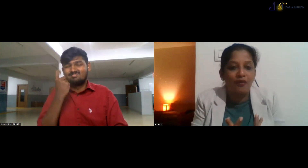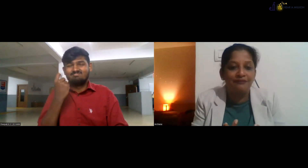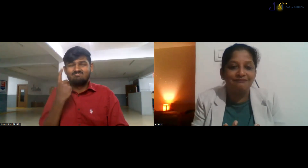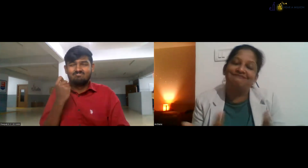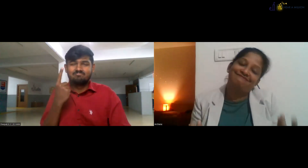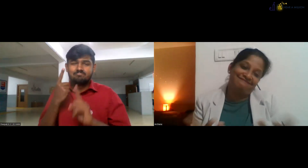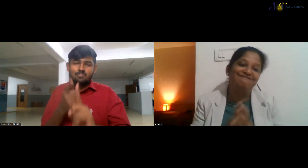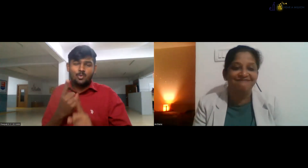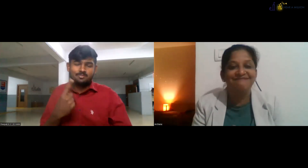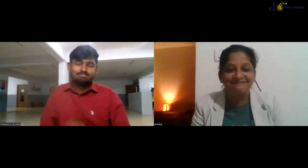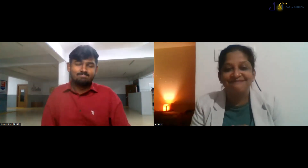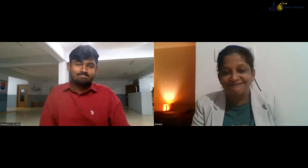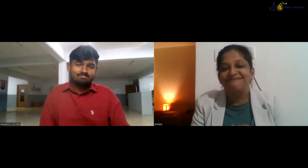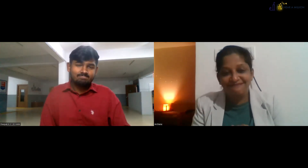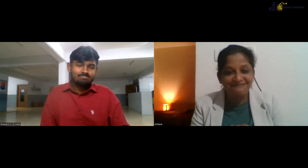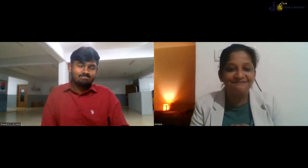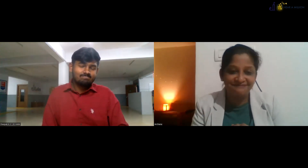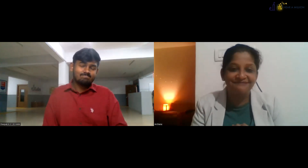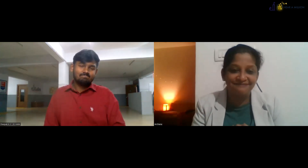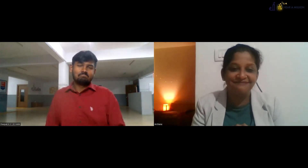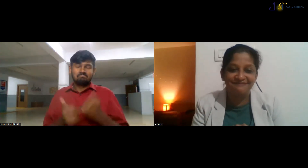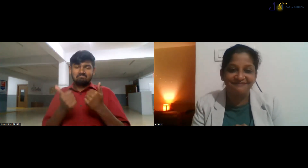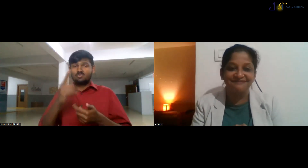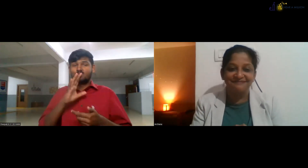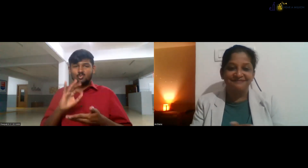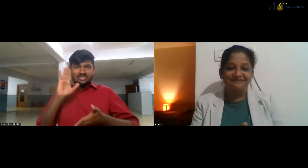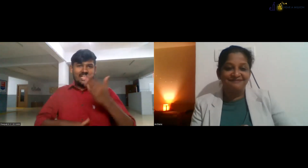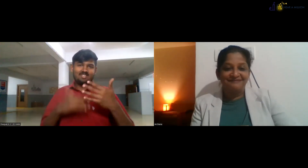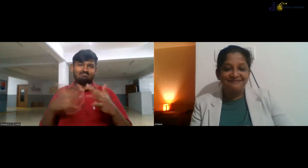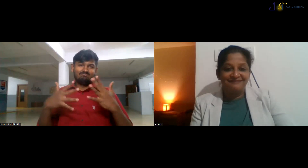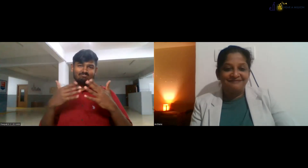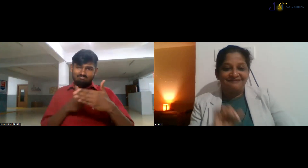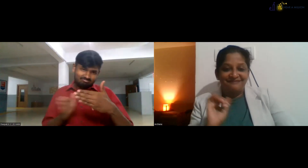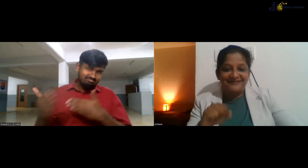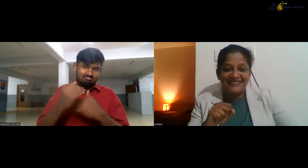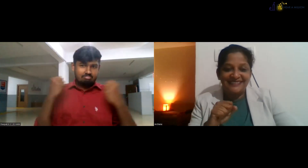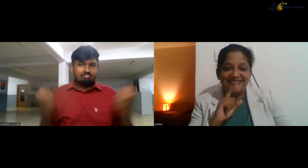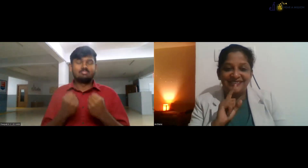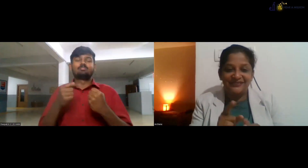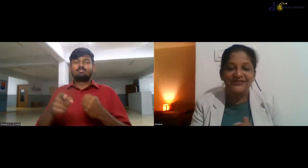our privacy, how we will, manage that thing. That's fine.